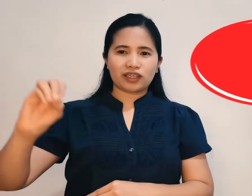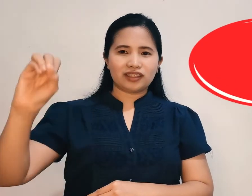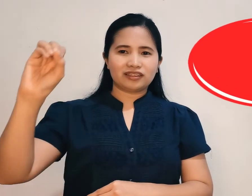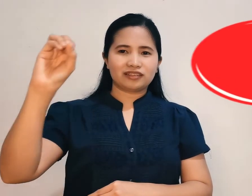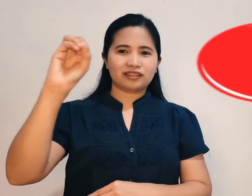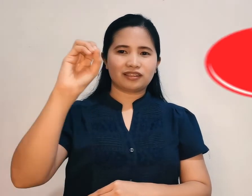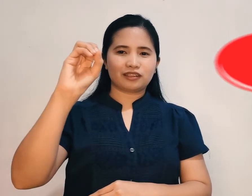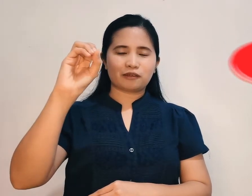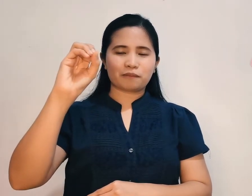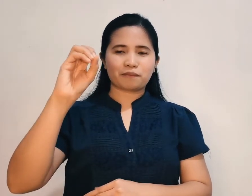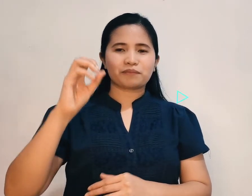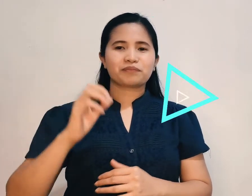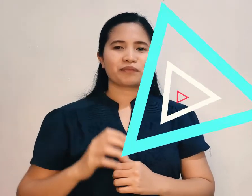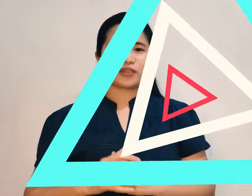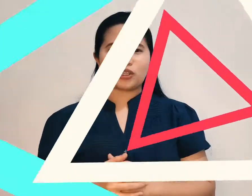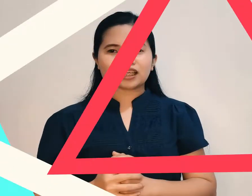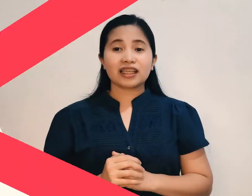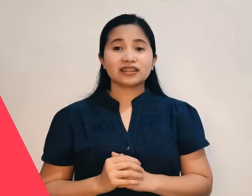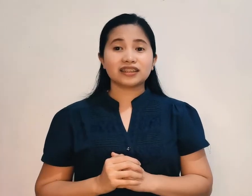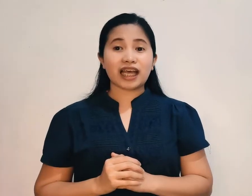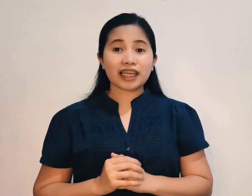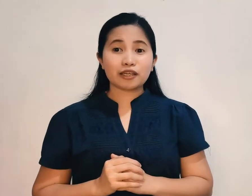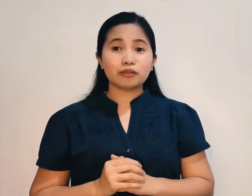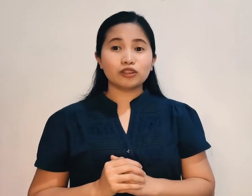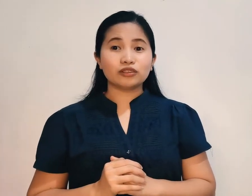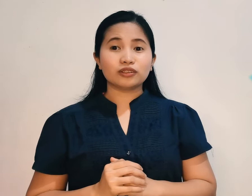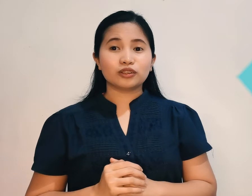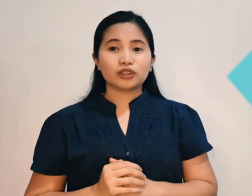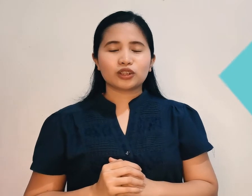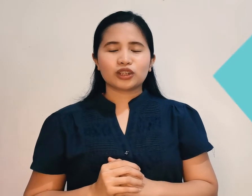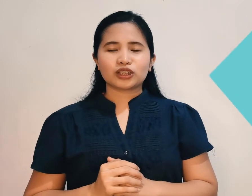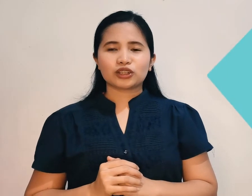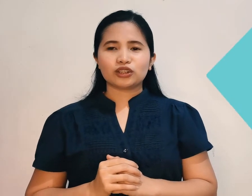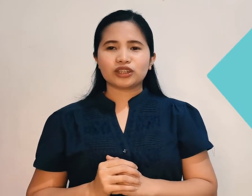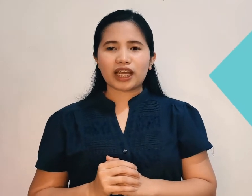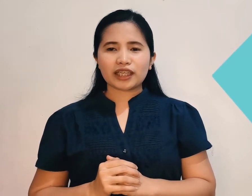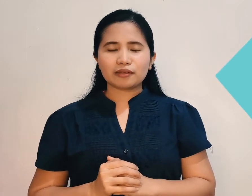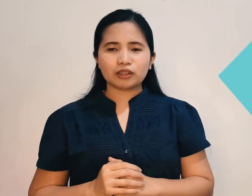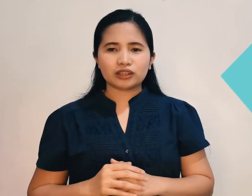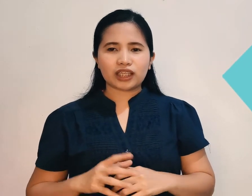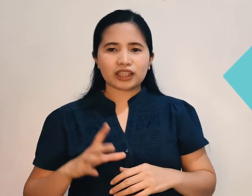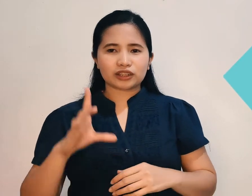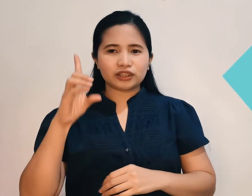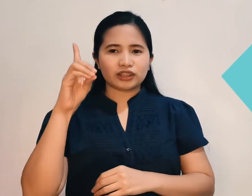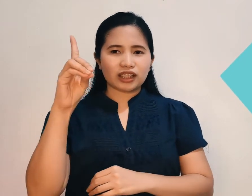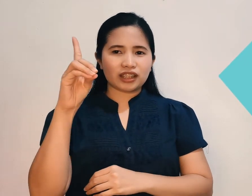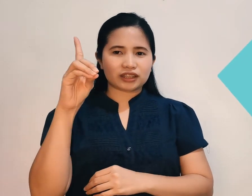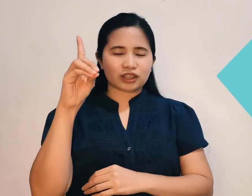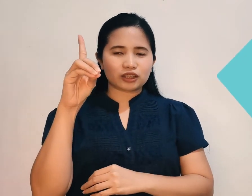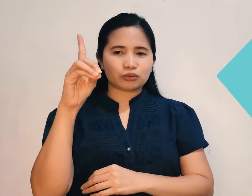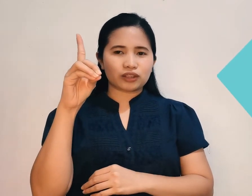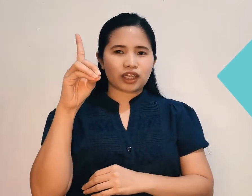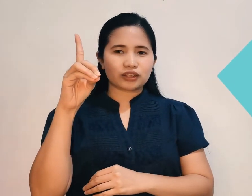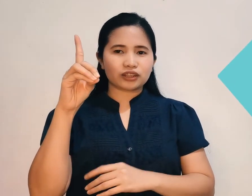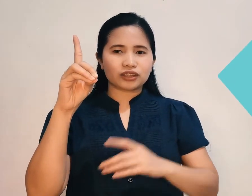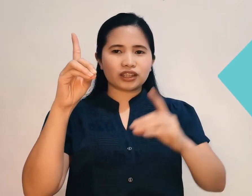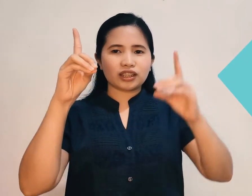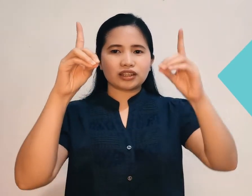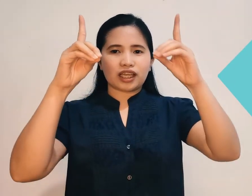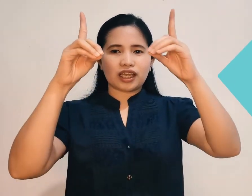Oval. Is diamond. So diamond, letter D, it starts with letter D,